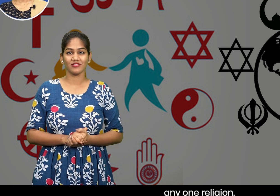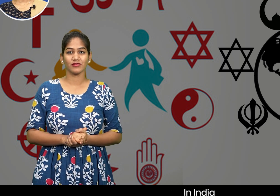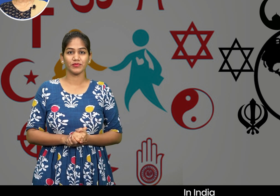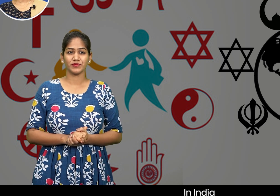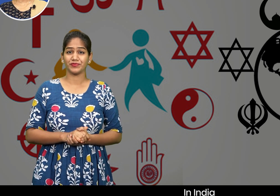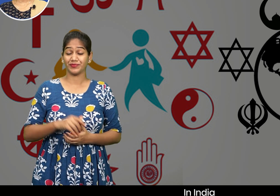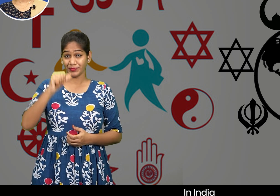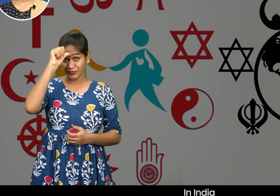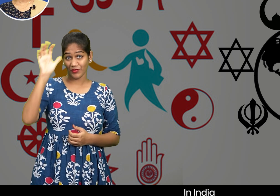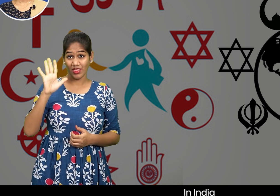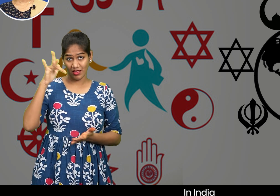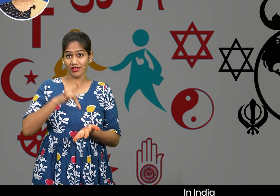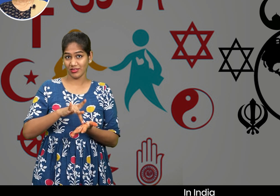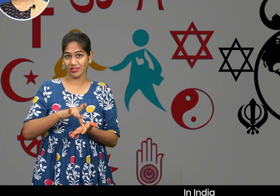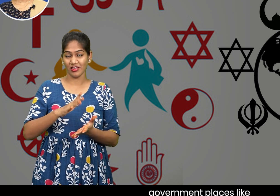In India,